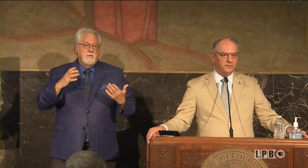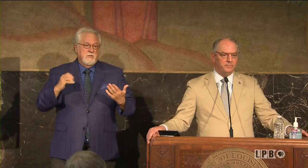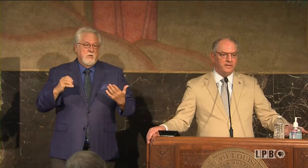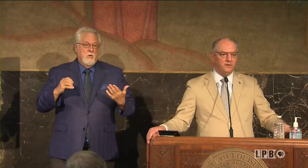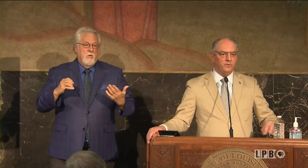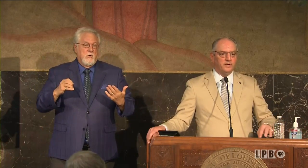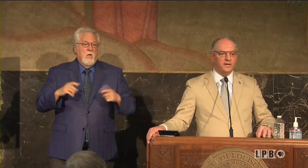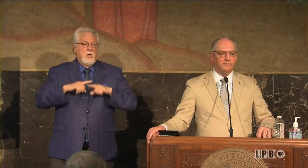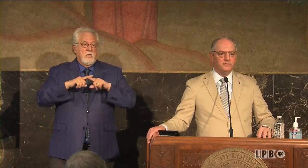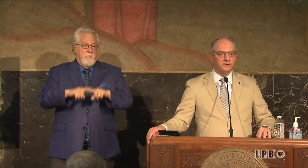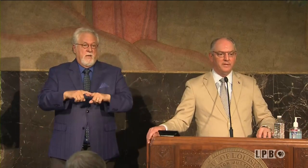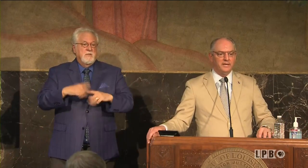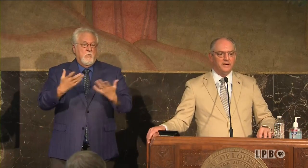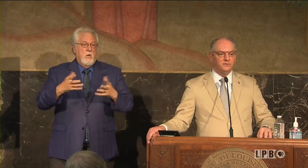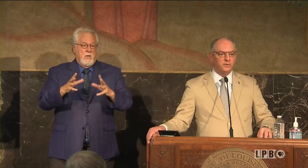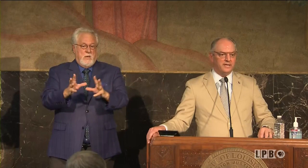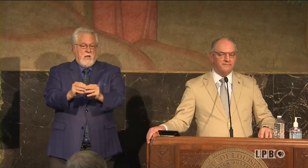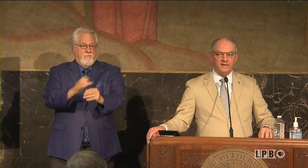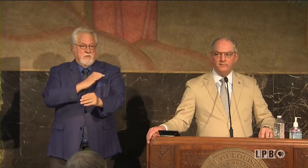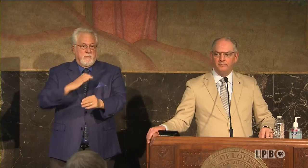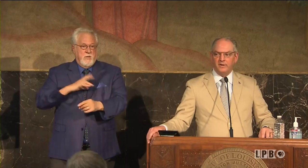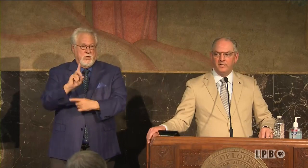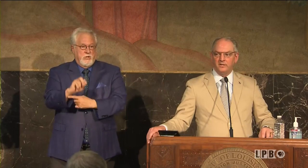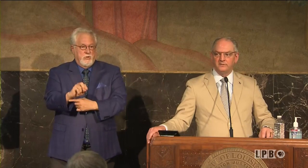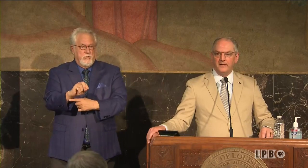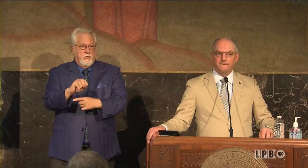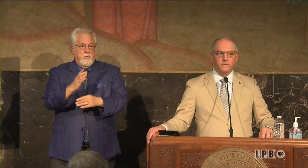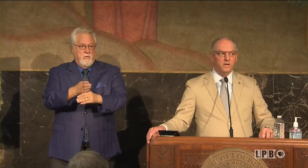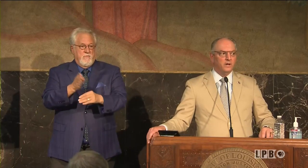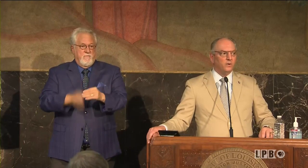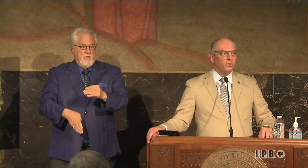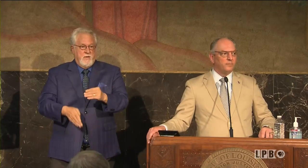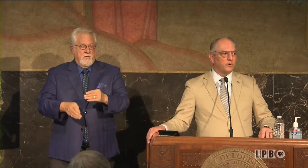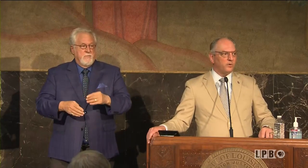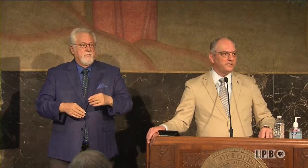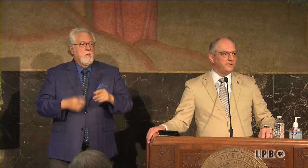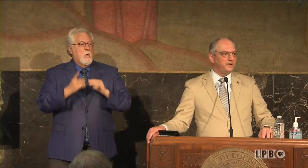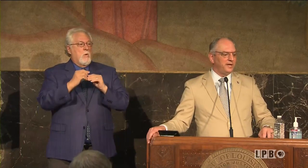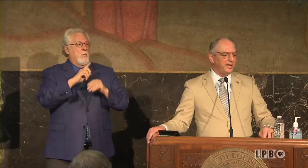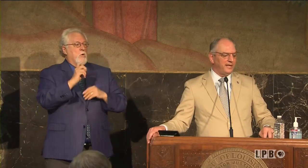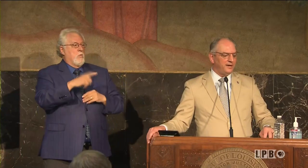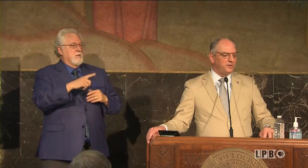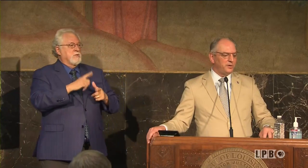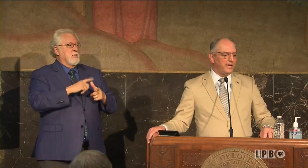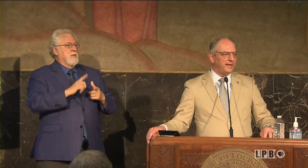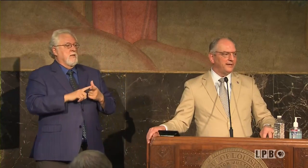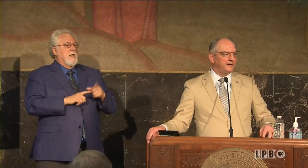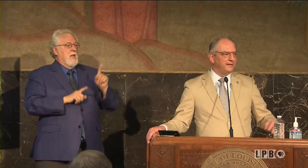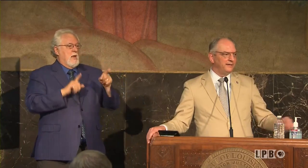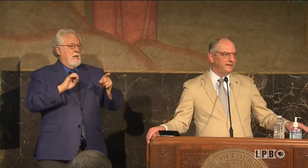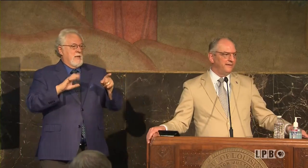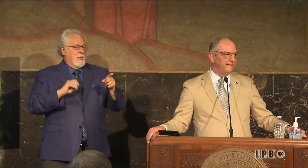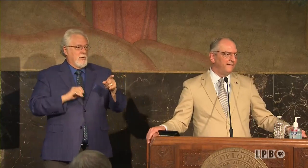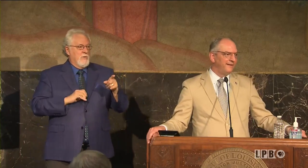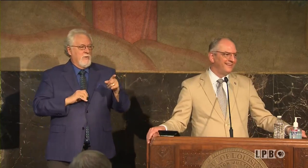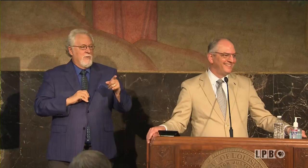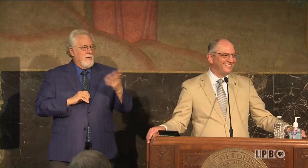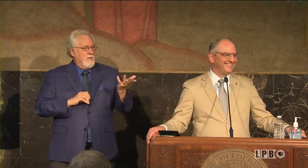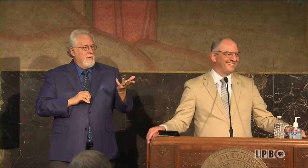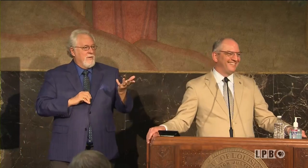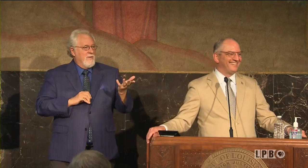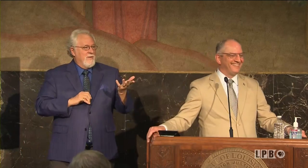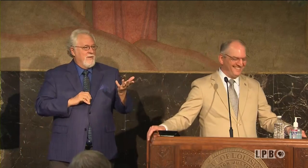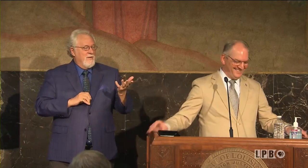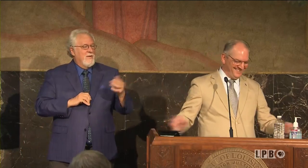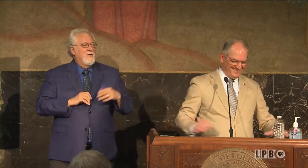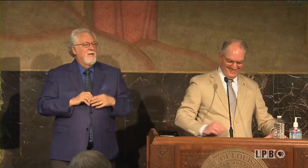will depend on what the conference committee does, what that final product looks like. One more question, and Leo, you get it. Back